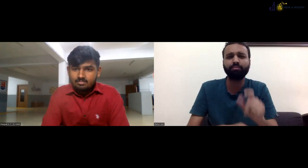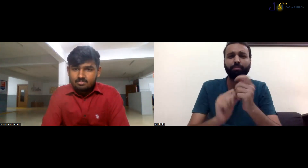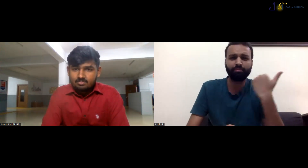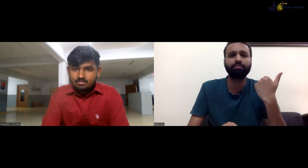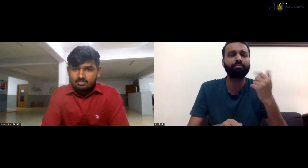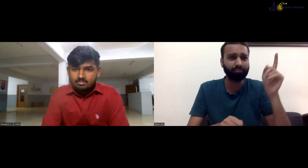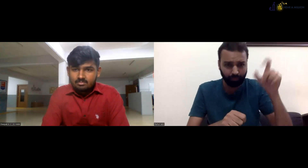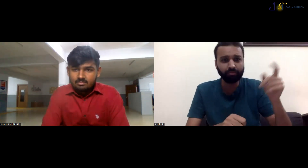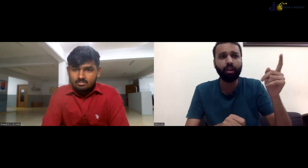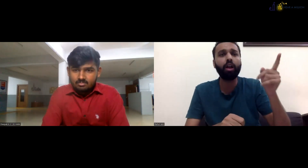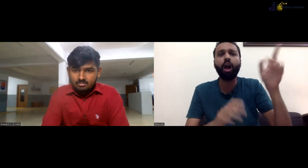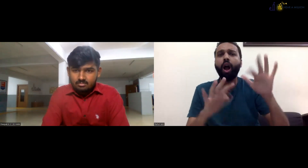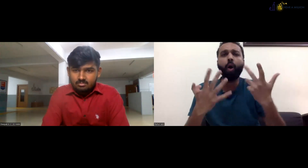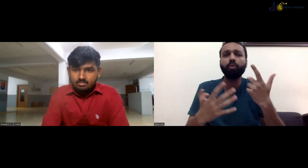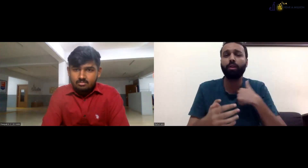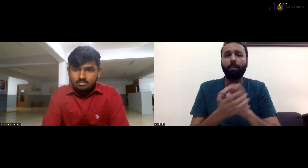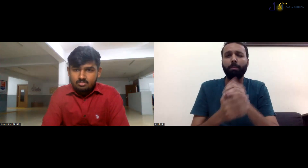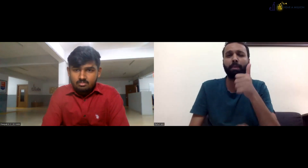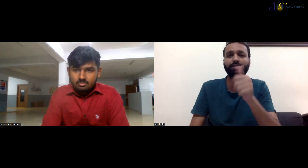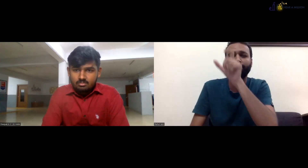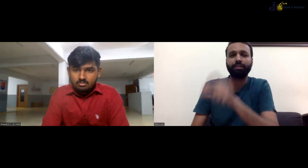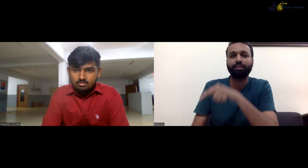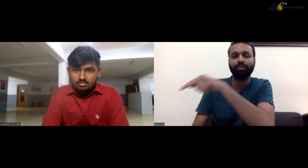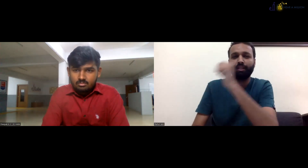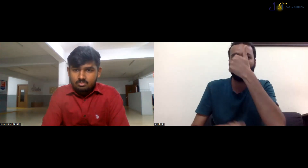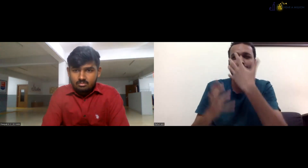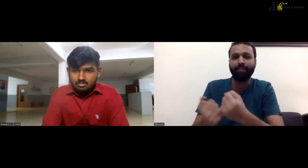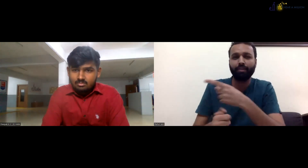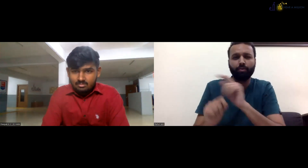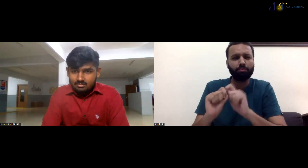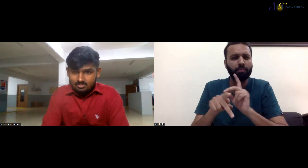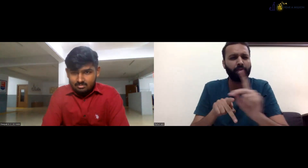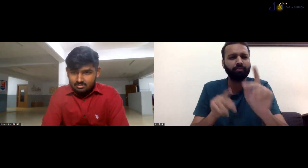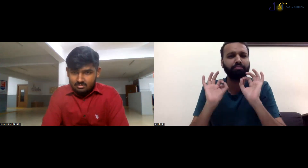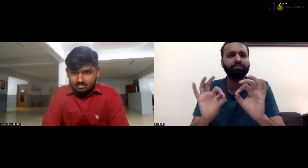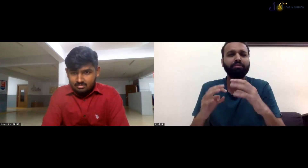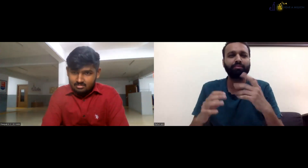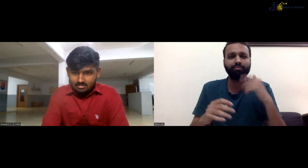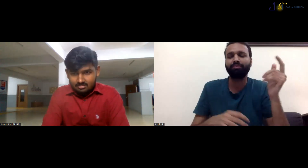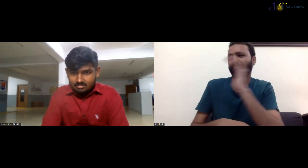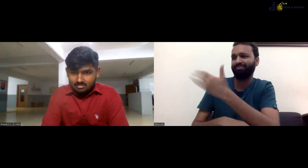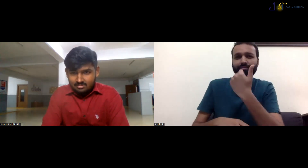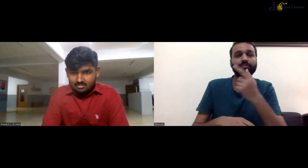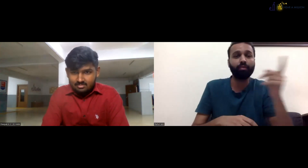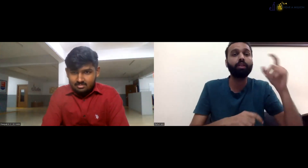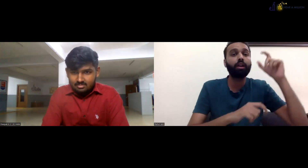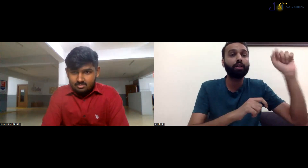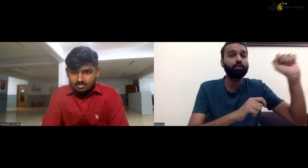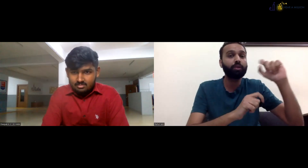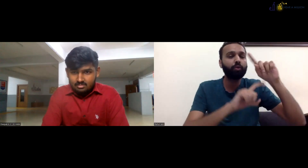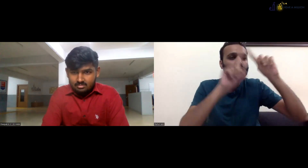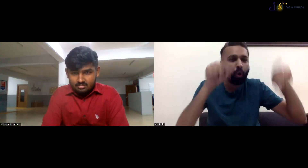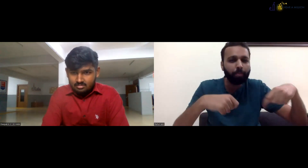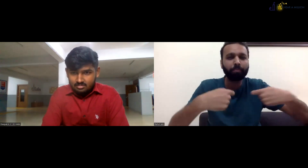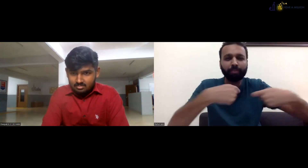perhaps, and if they are somehow saying that there's a great guy who is